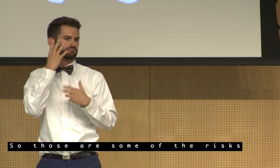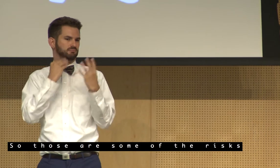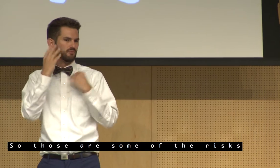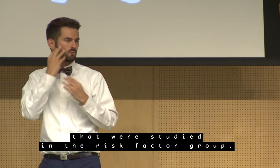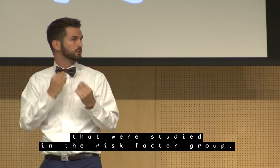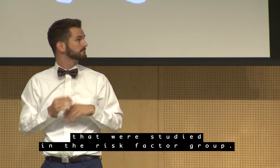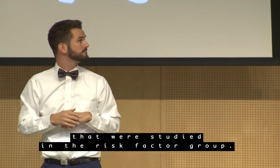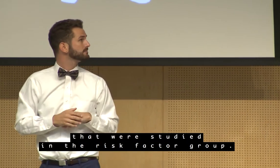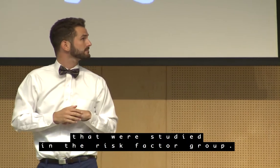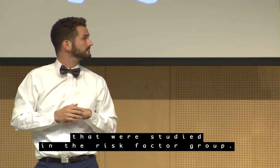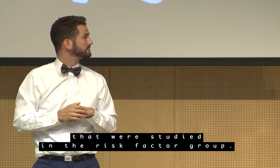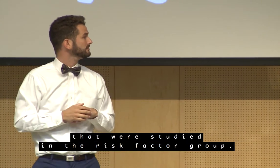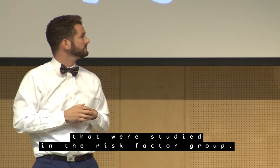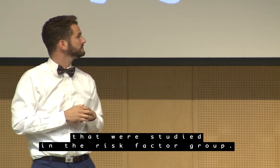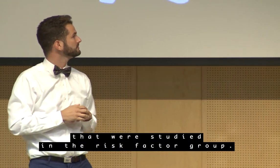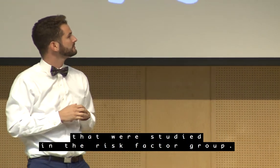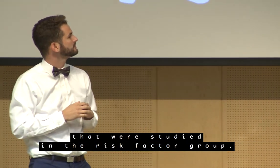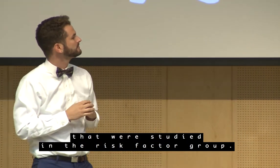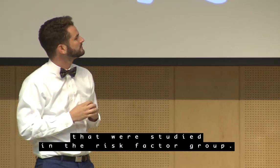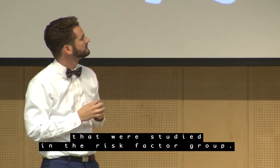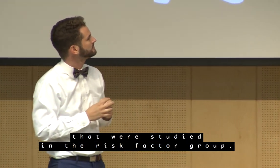risks that were studied in the risk factor group.